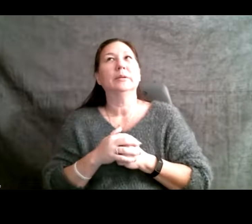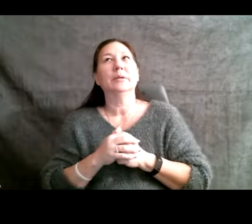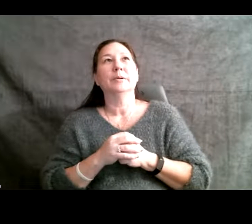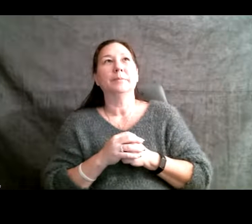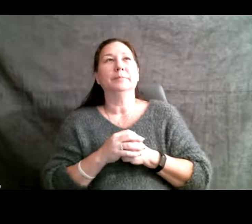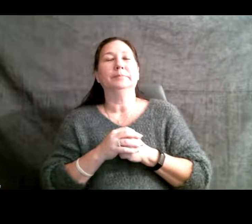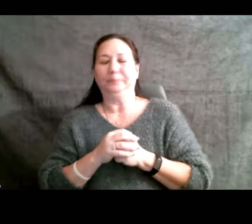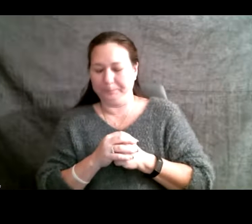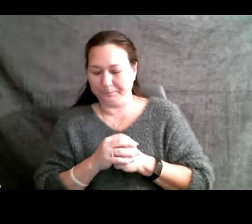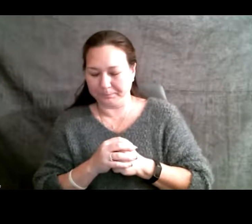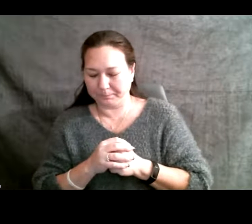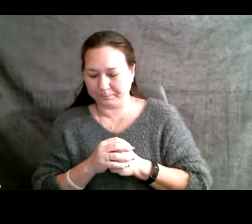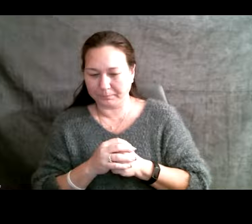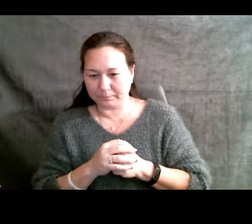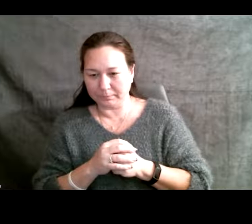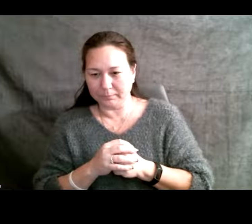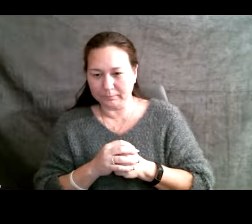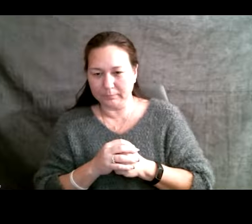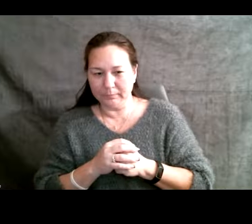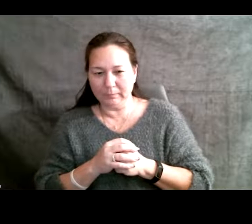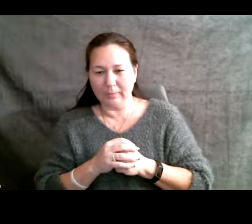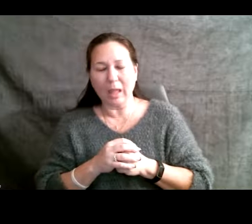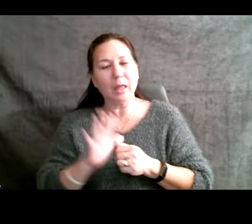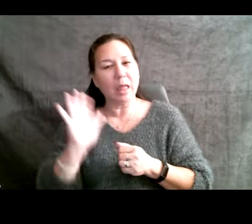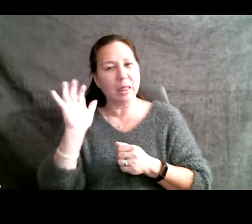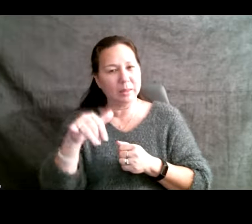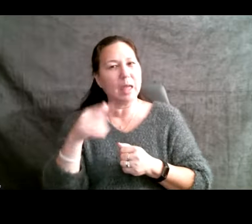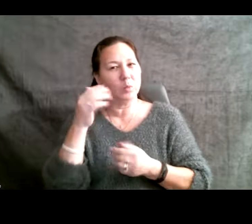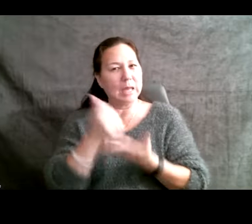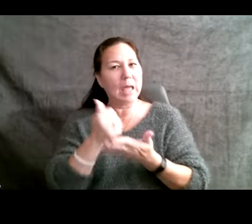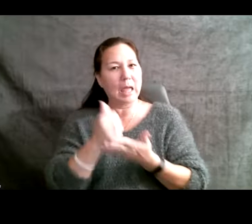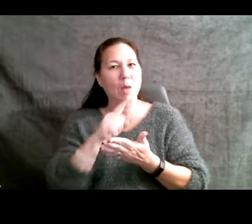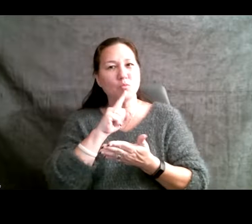Which could at least ground some of this discussion.